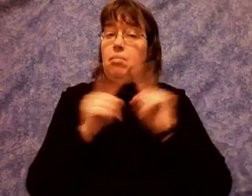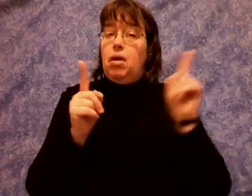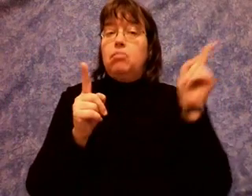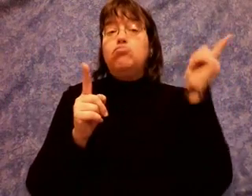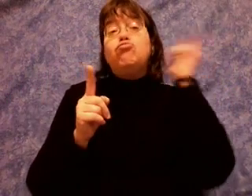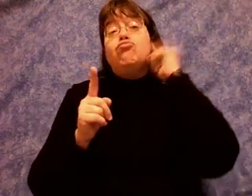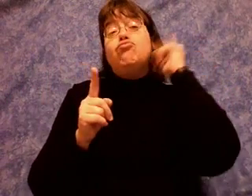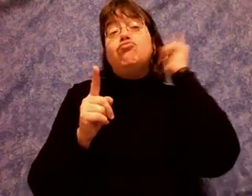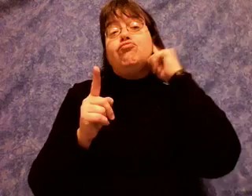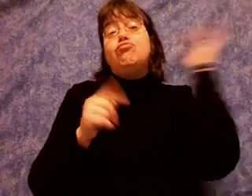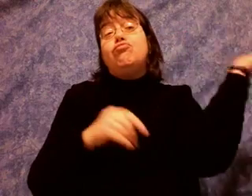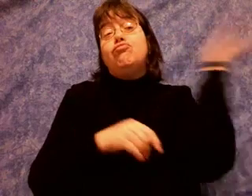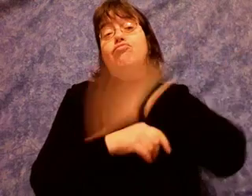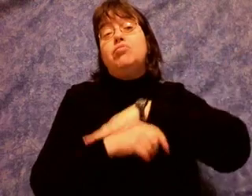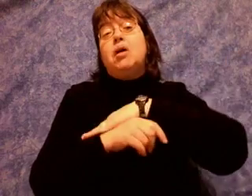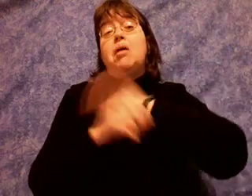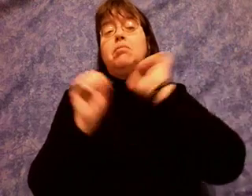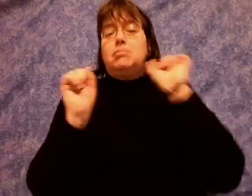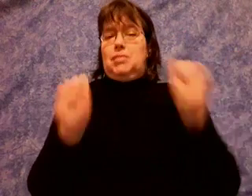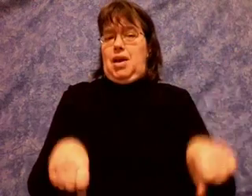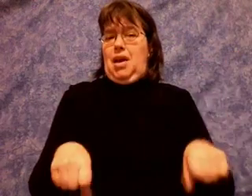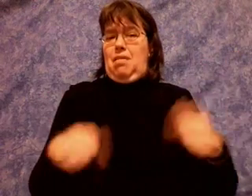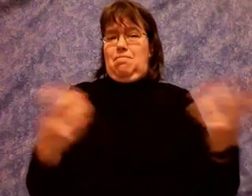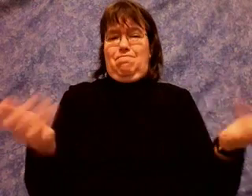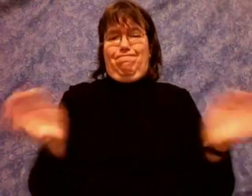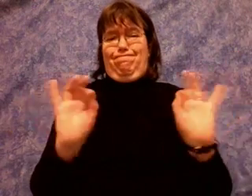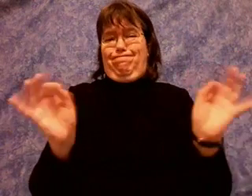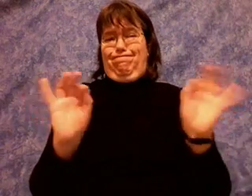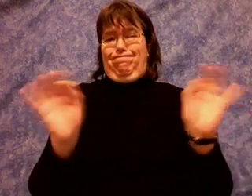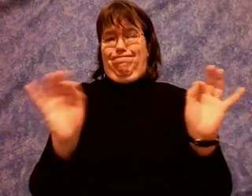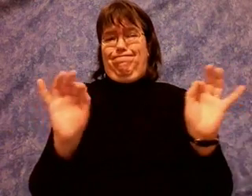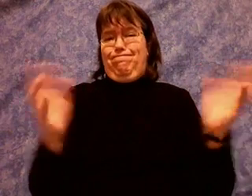eyes will be tired. But you can listen passively all day long without any problem.